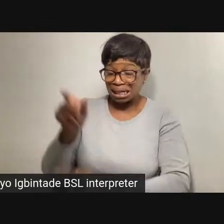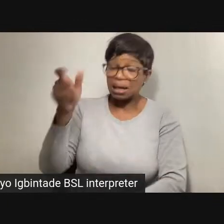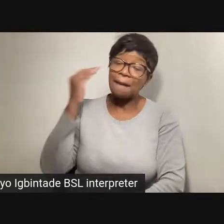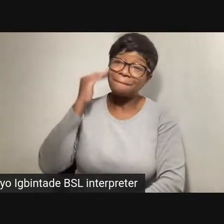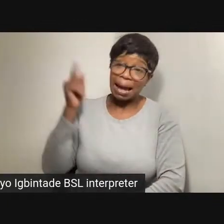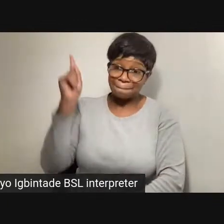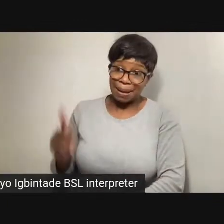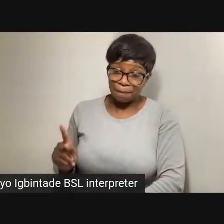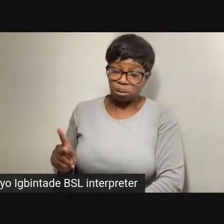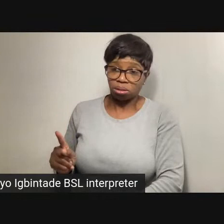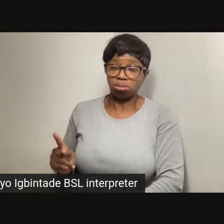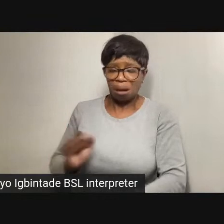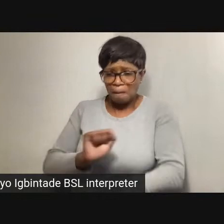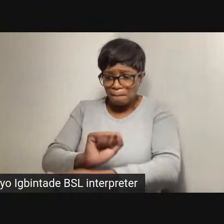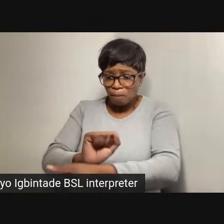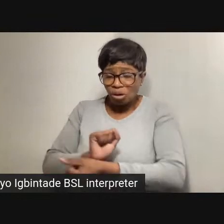day.